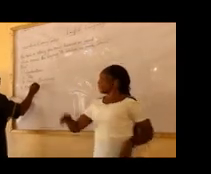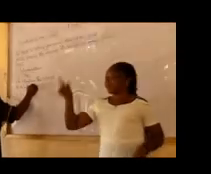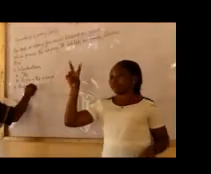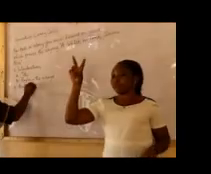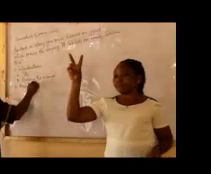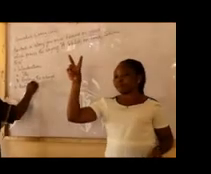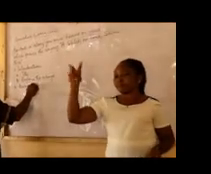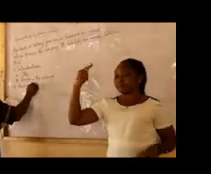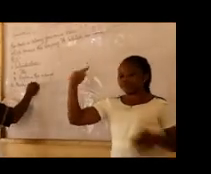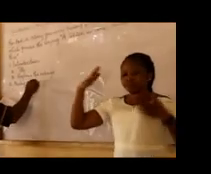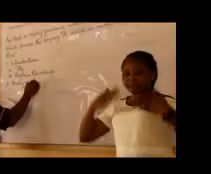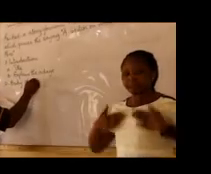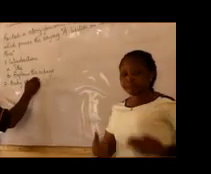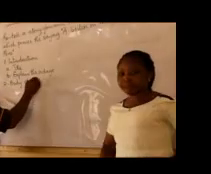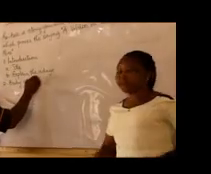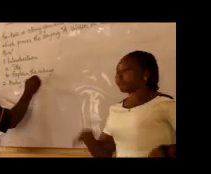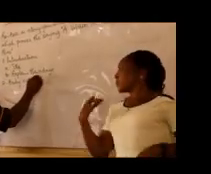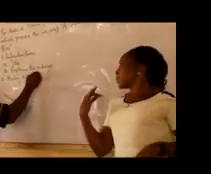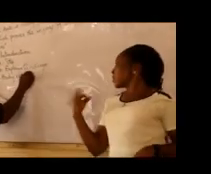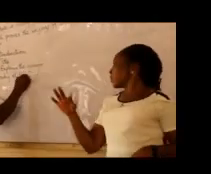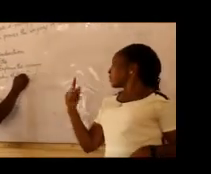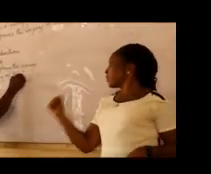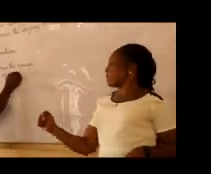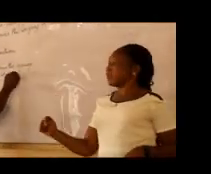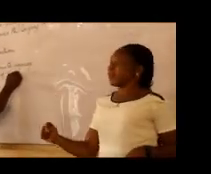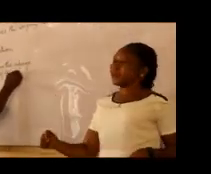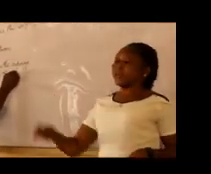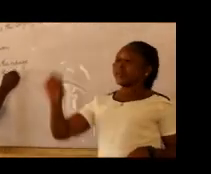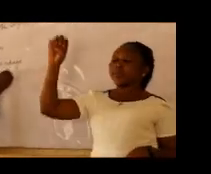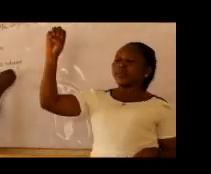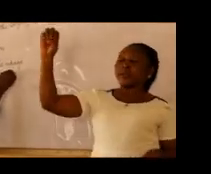of the essay.